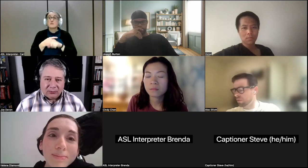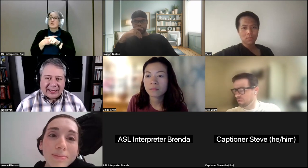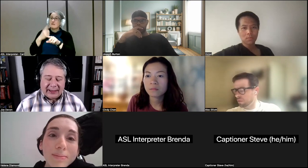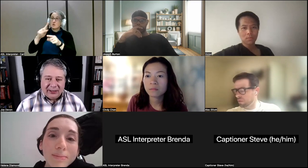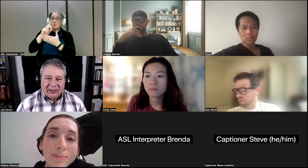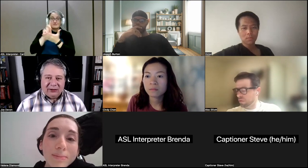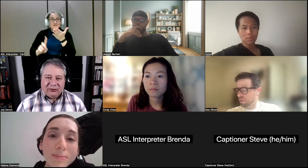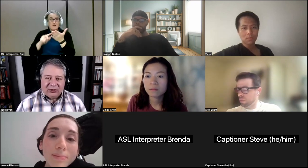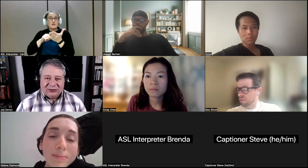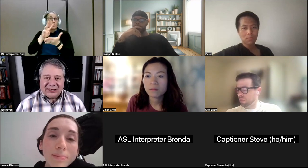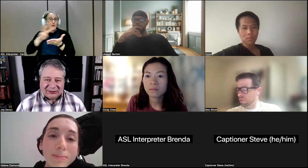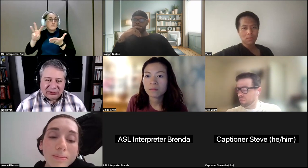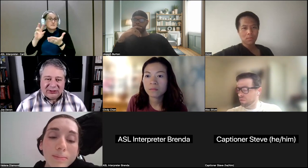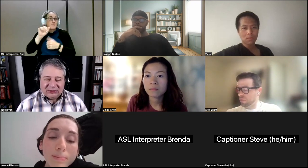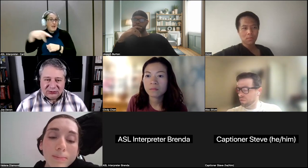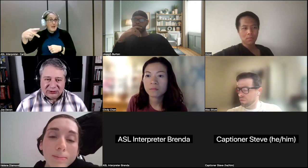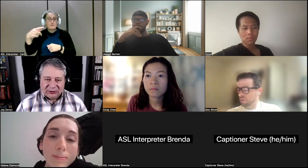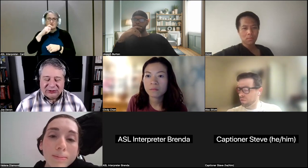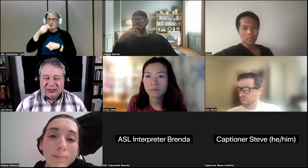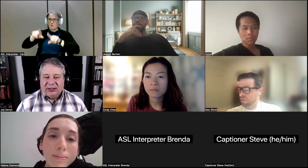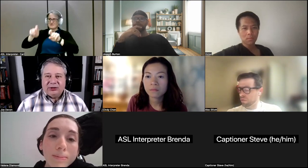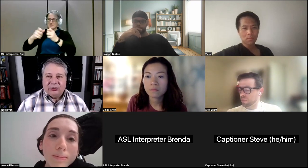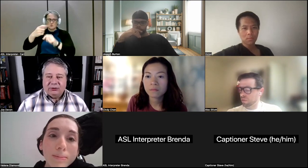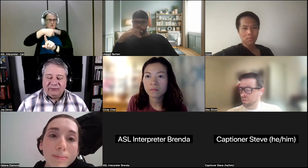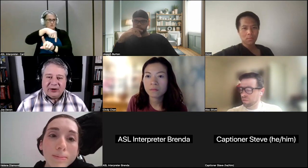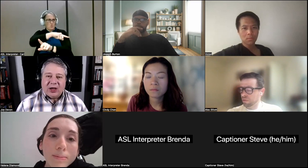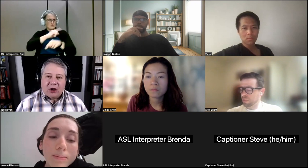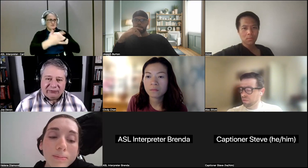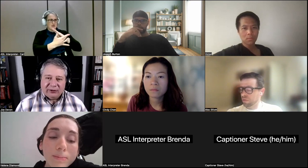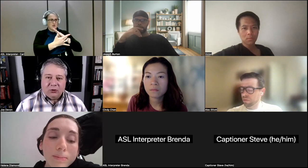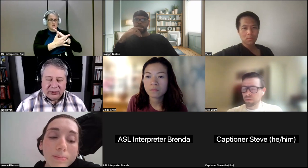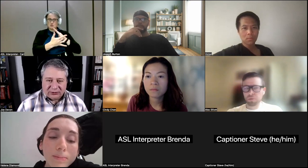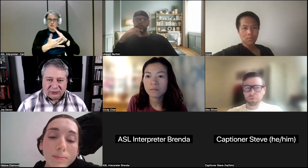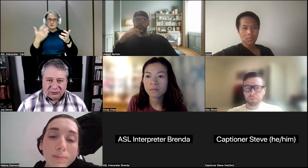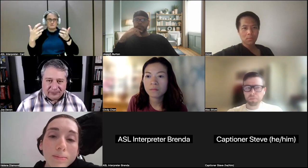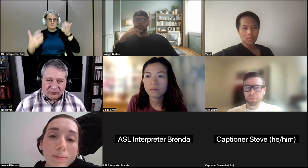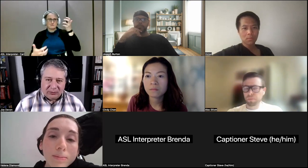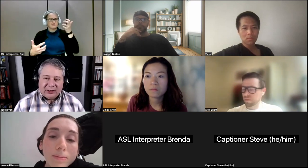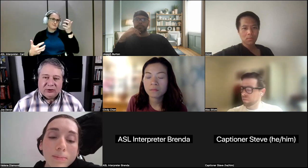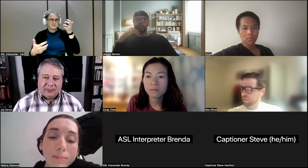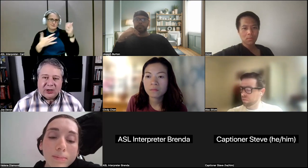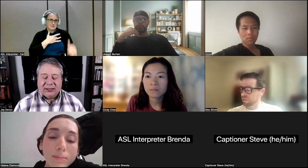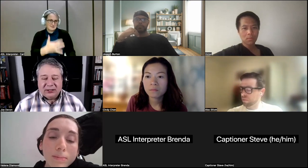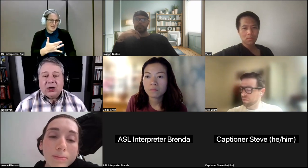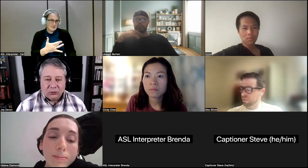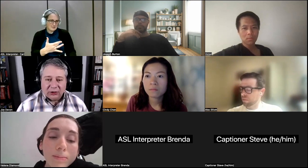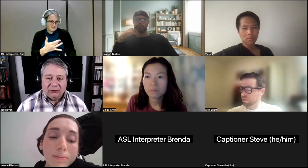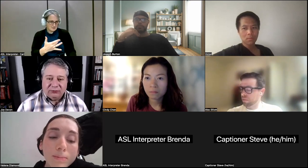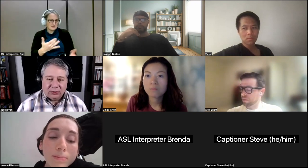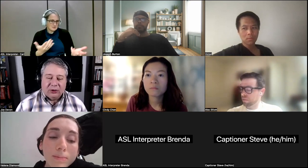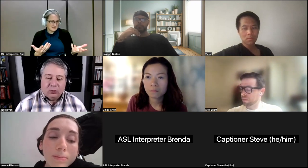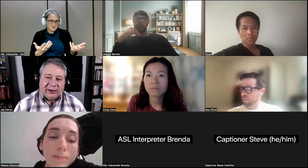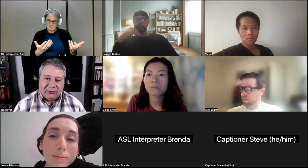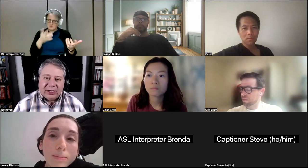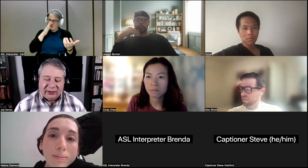a mobile app, if you don't test with these users, you're very often going to make your product not work